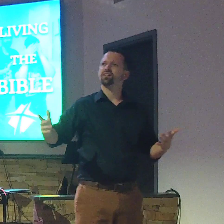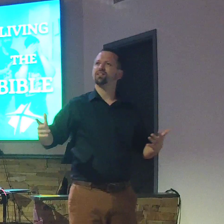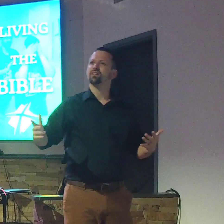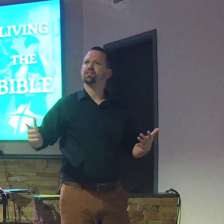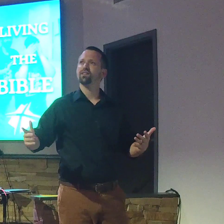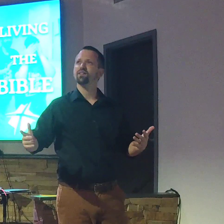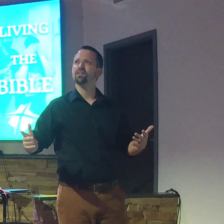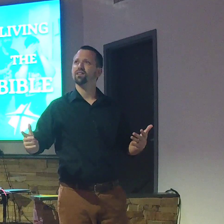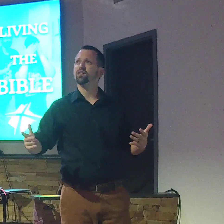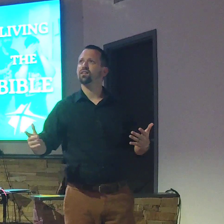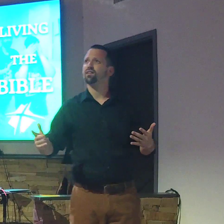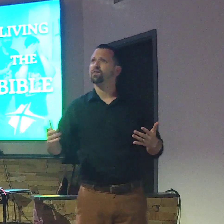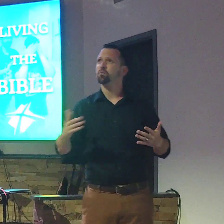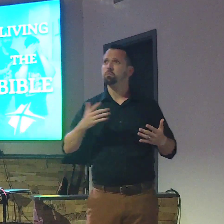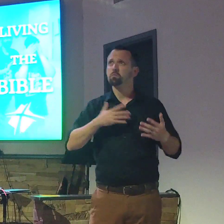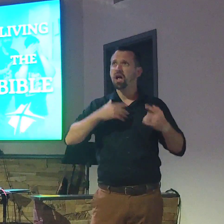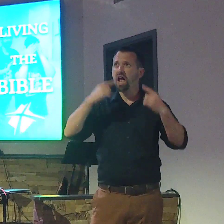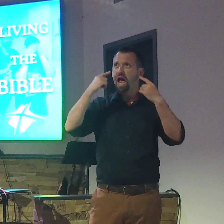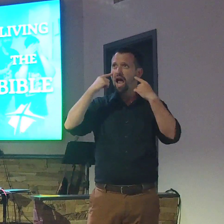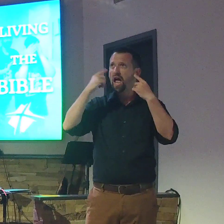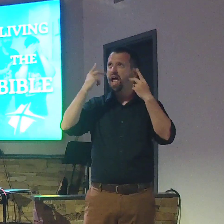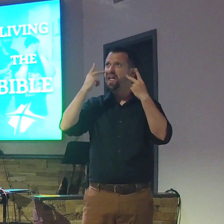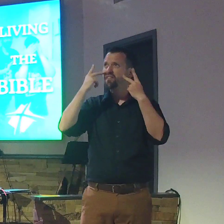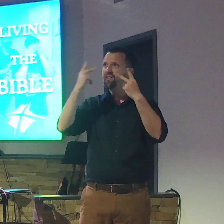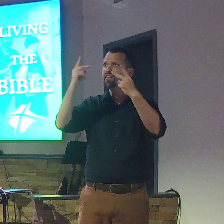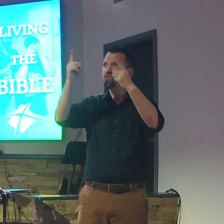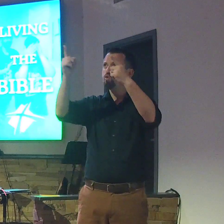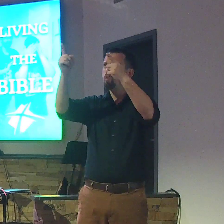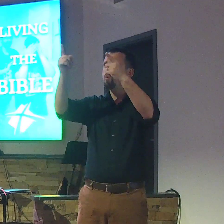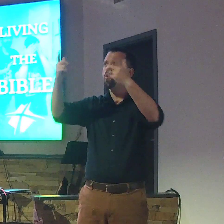He says, "For my eyes have seen you."